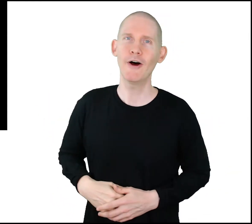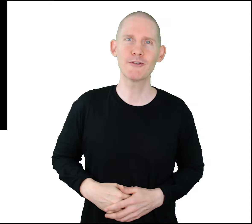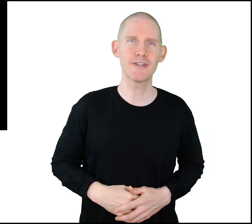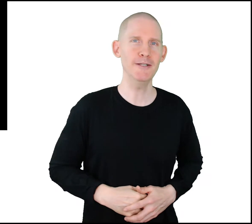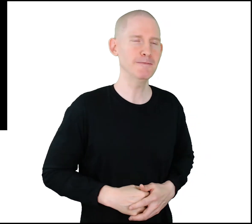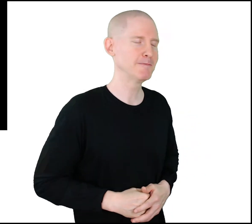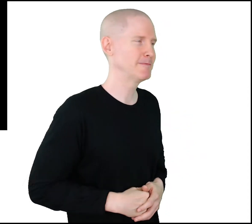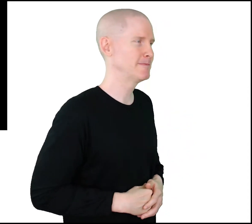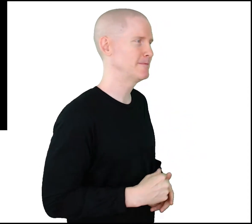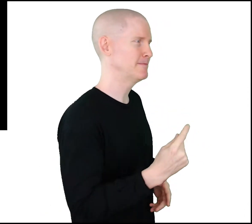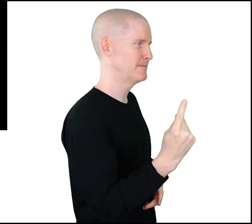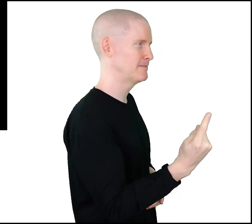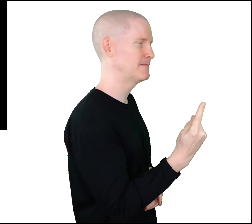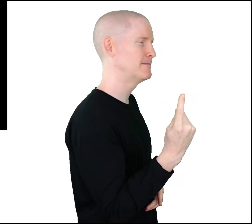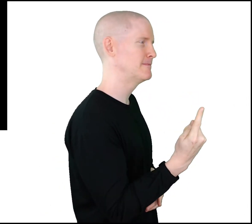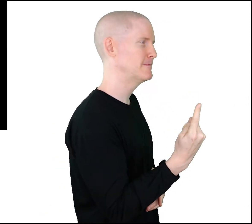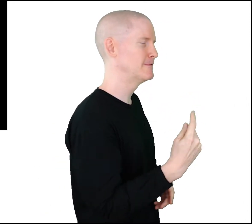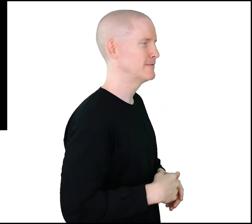Other side.